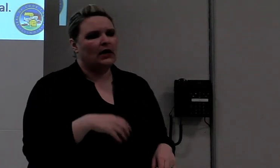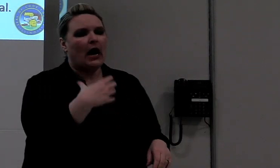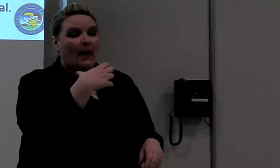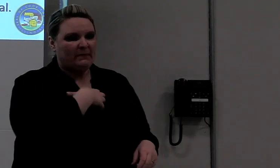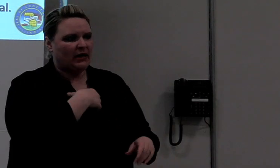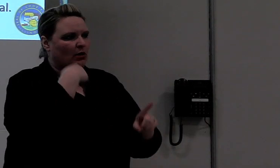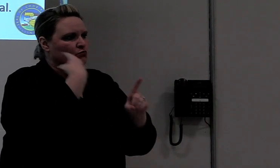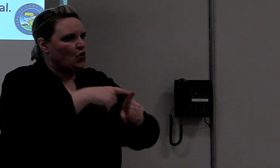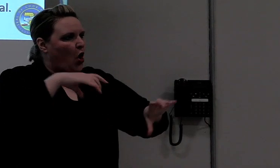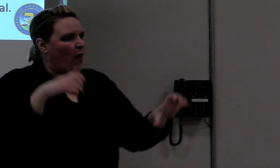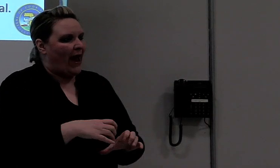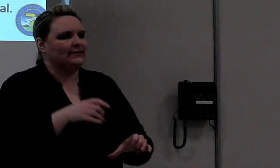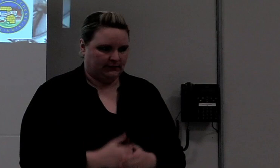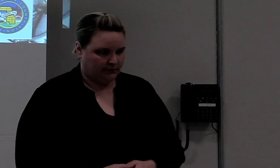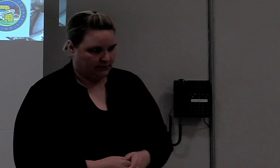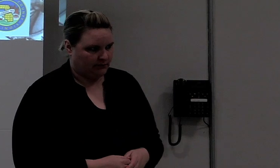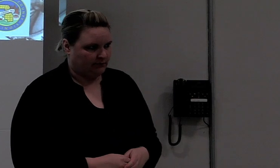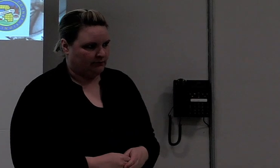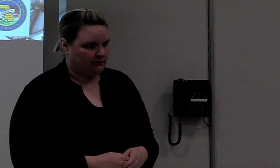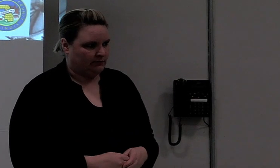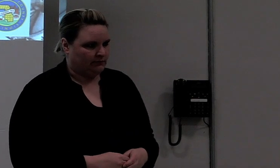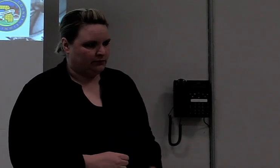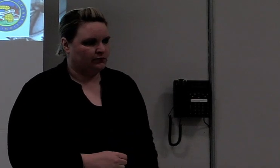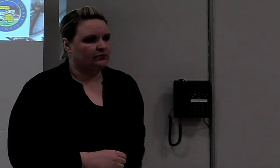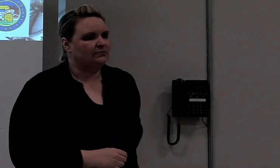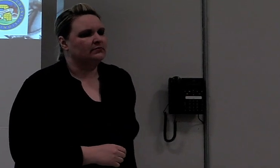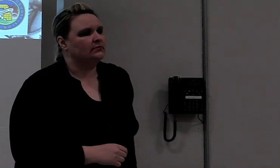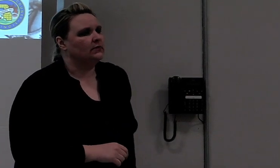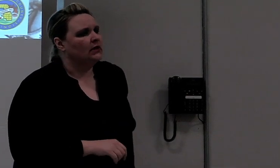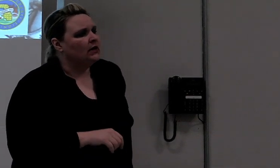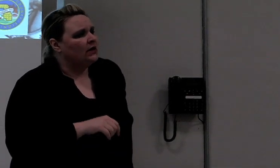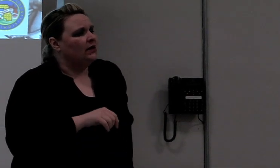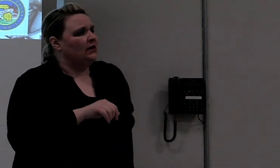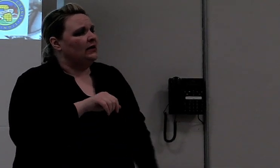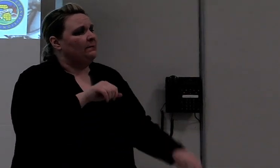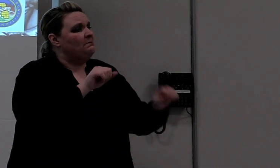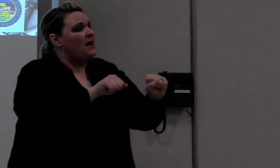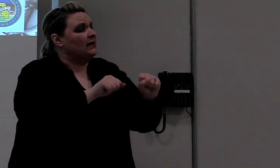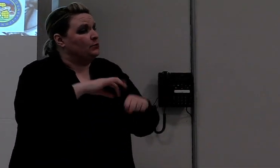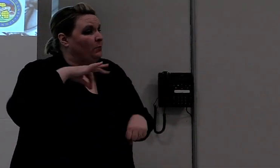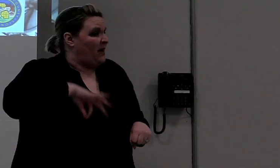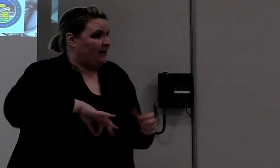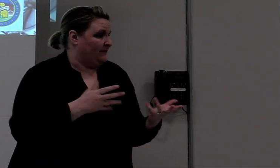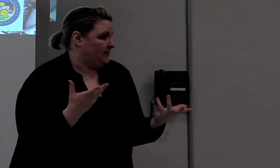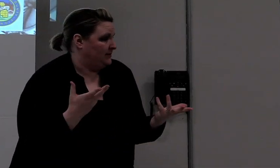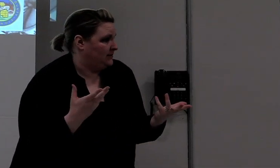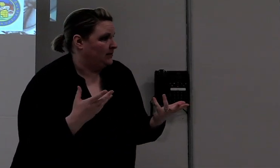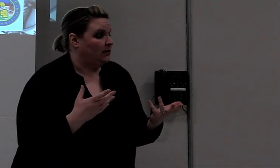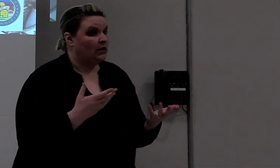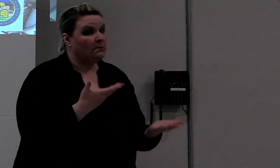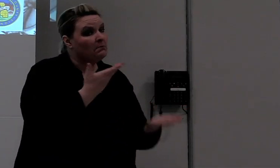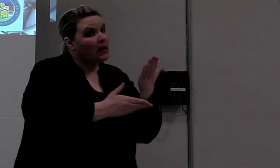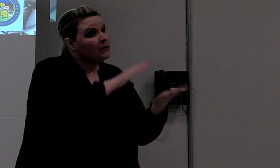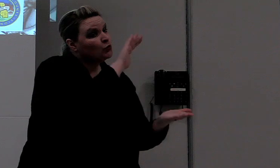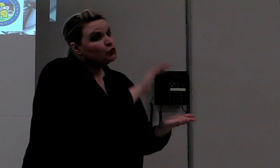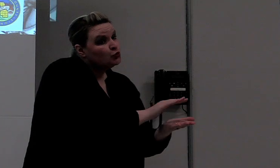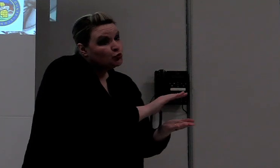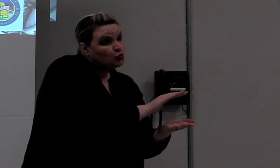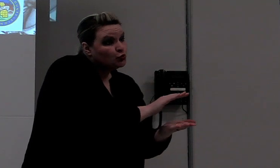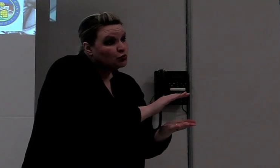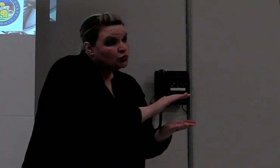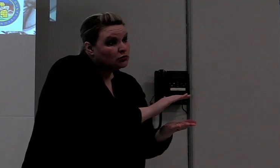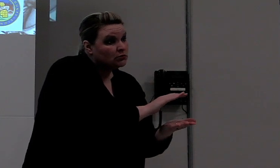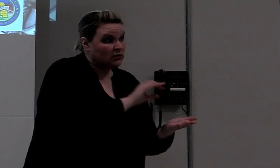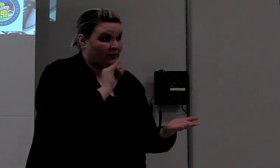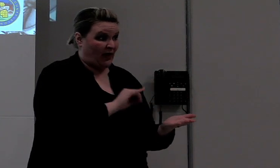were proactively asked for. Potential benefits of appeals are obviously reductions, and